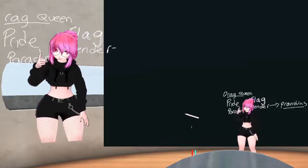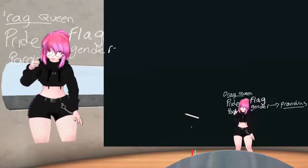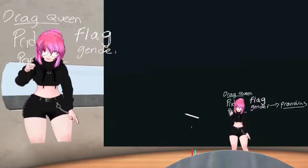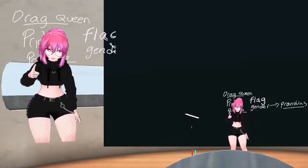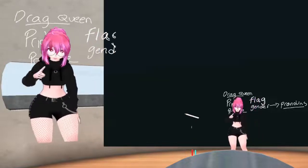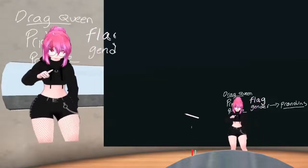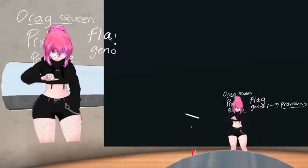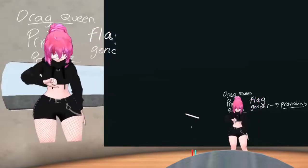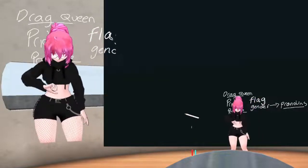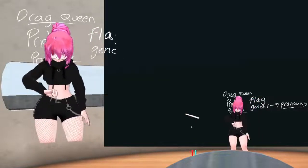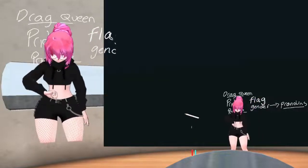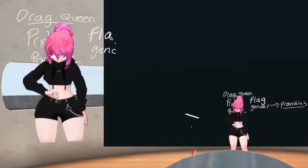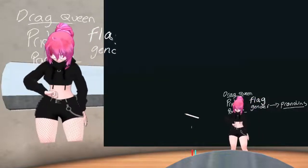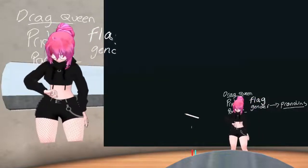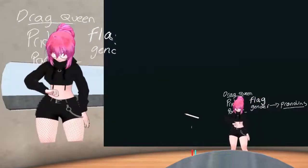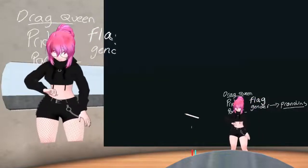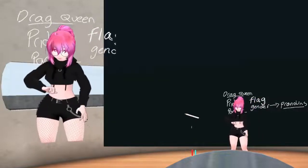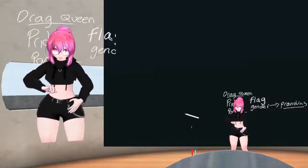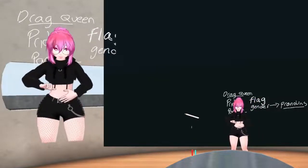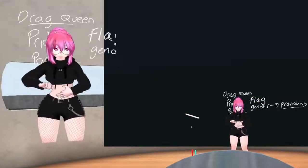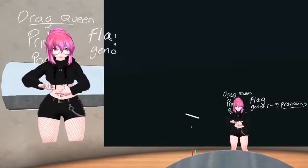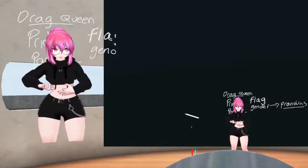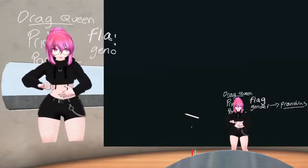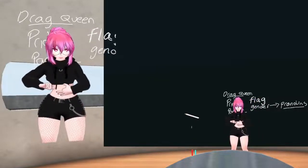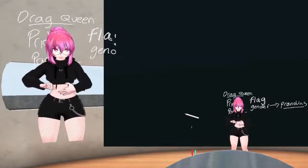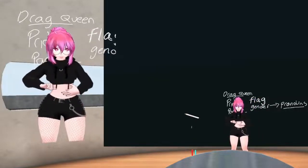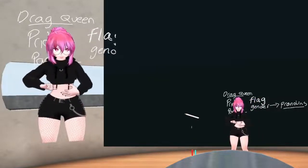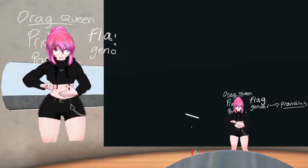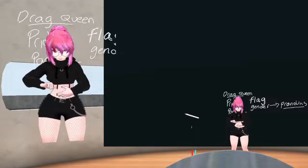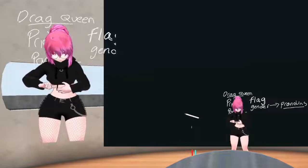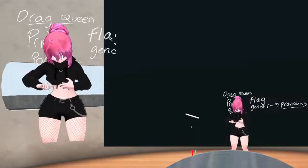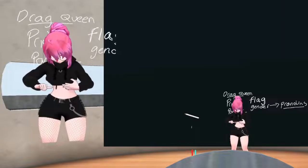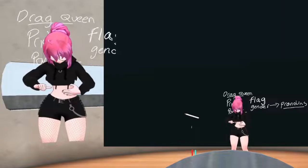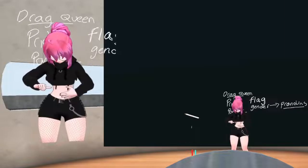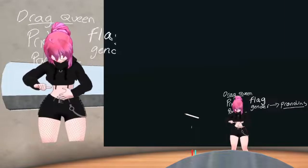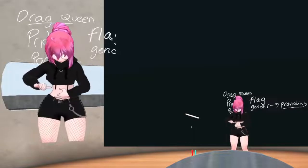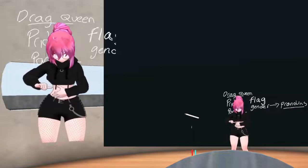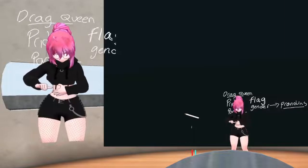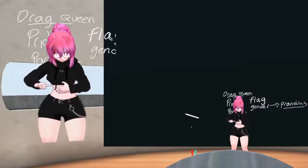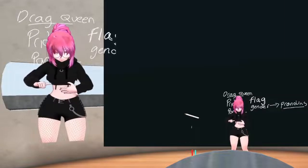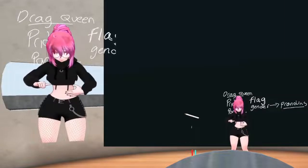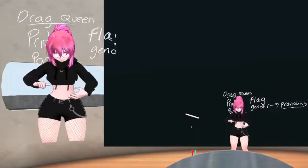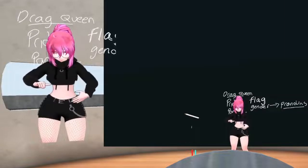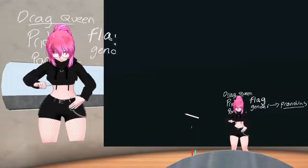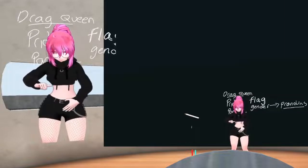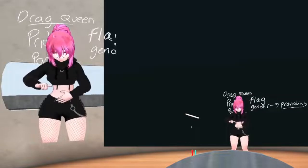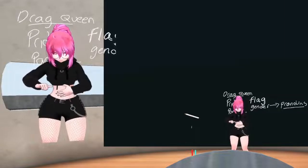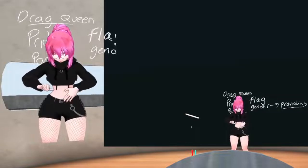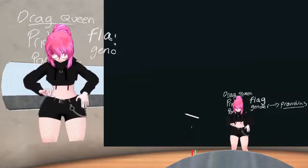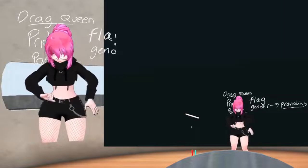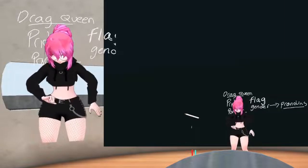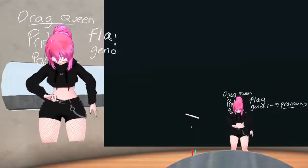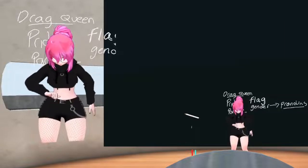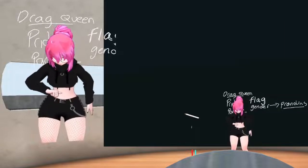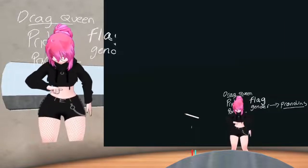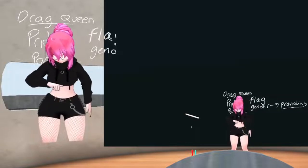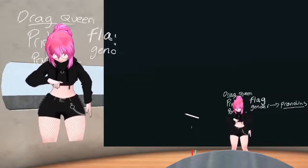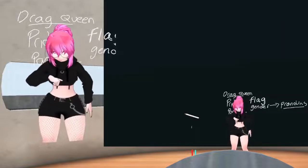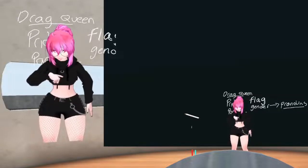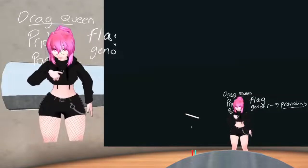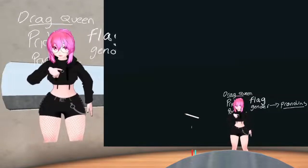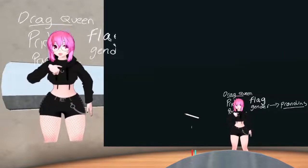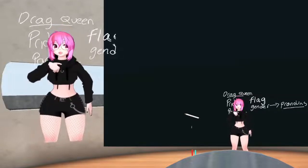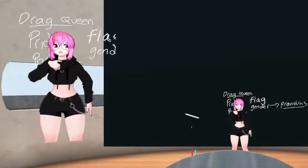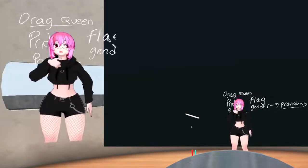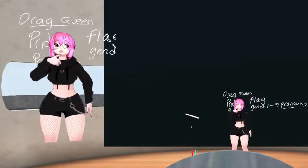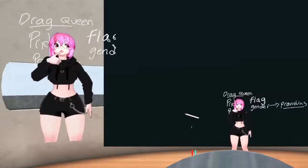so you're proud, and then you're starting at you're about your tummy or your chest area. You're saying this is where your pride is coming from, your chest,